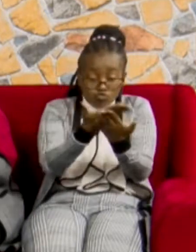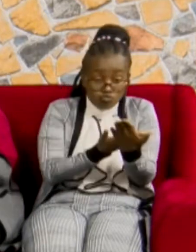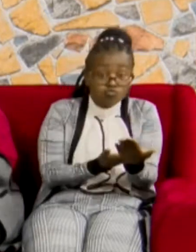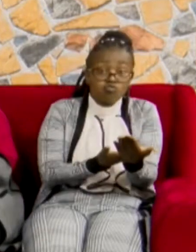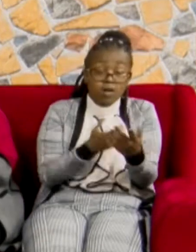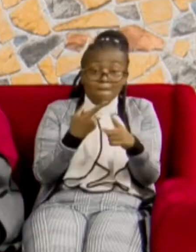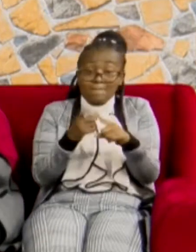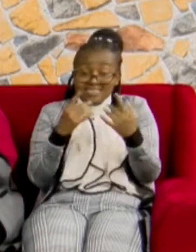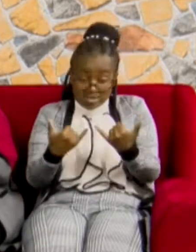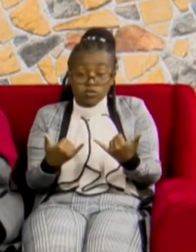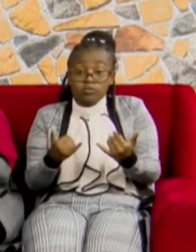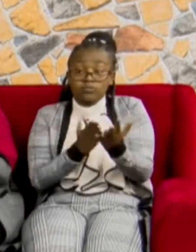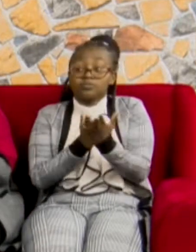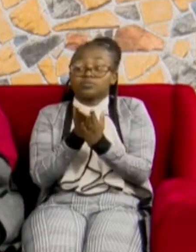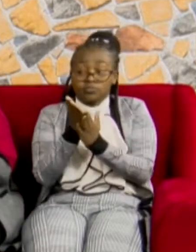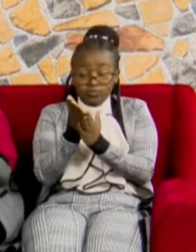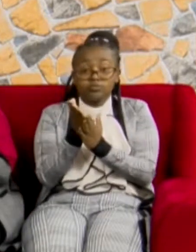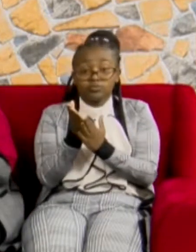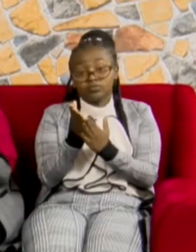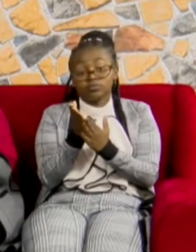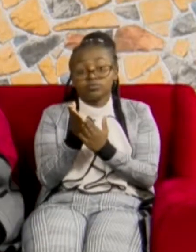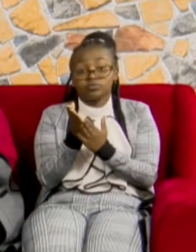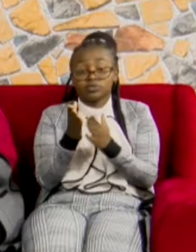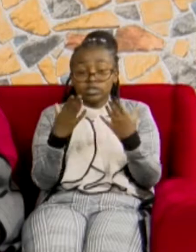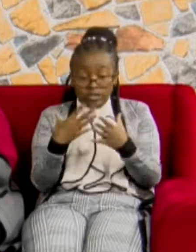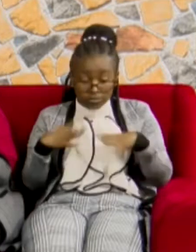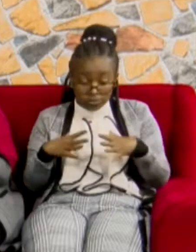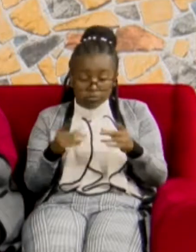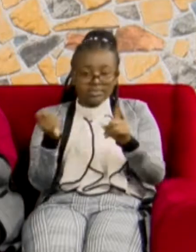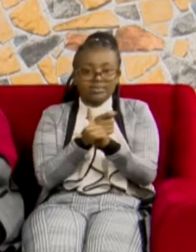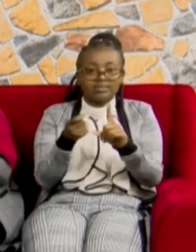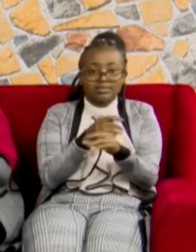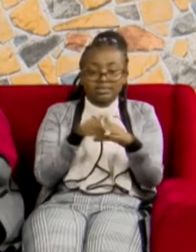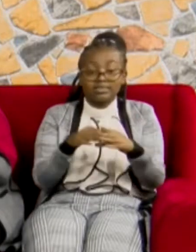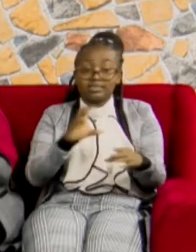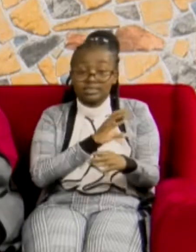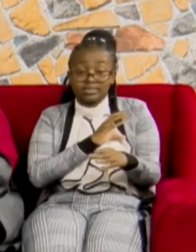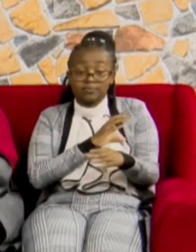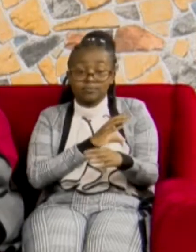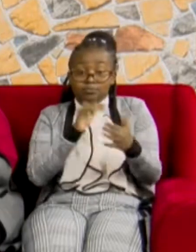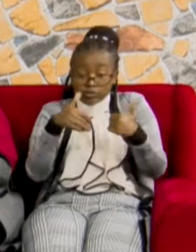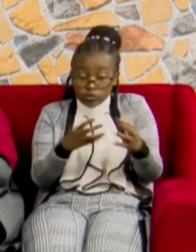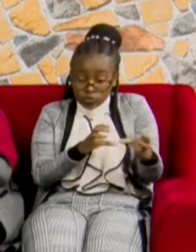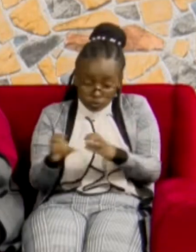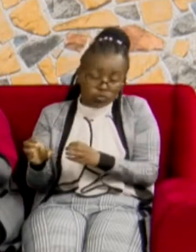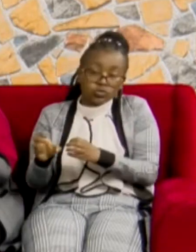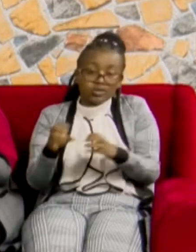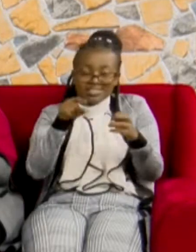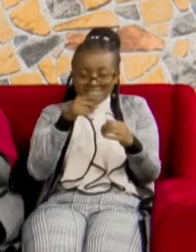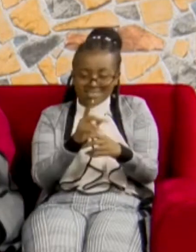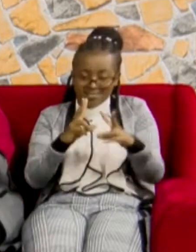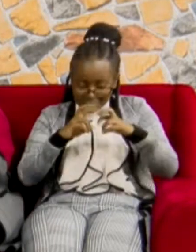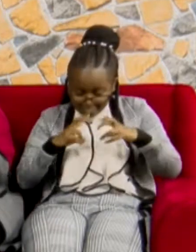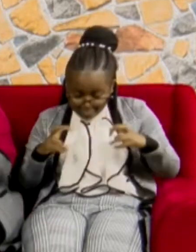but now through people are being trained, at least in Canada, on how to do the RETA test.